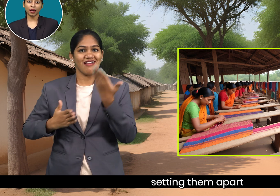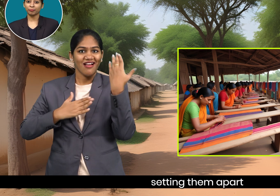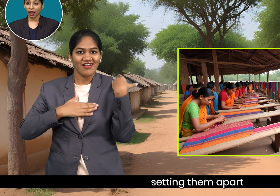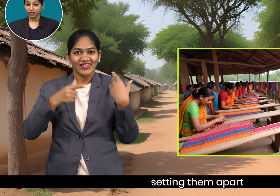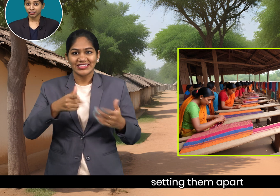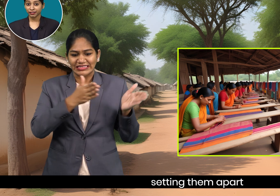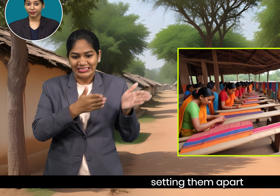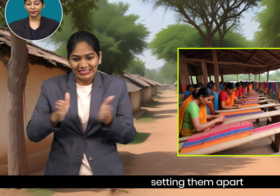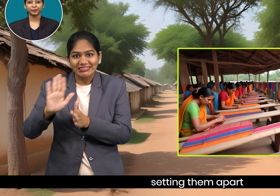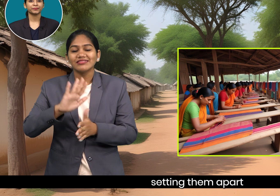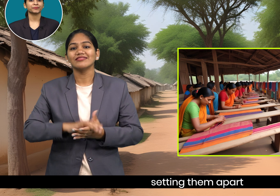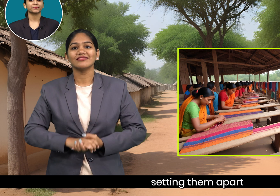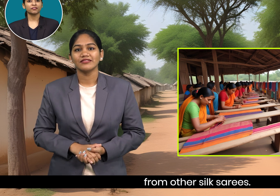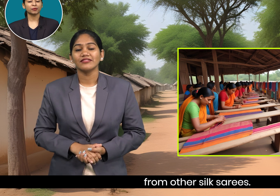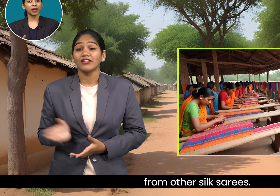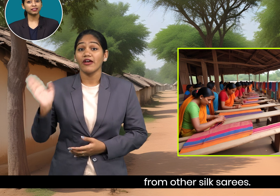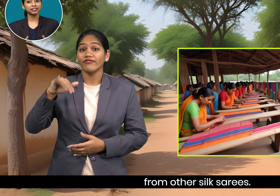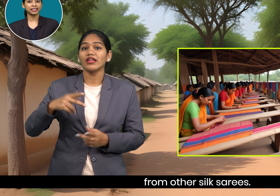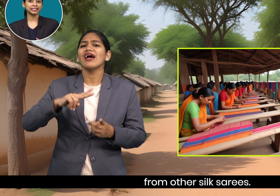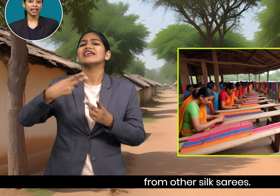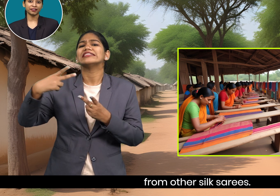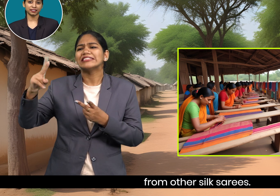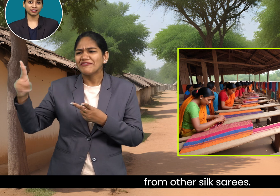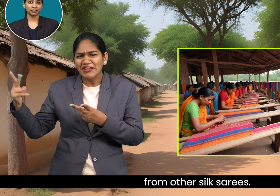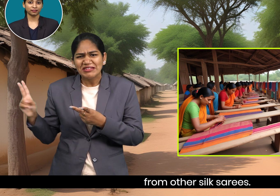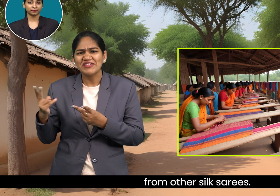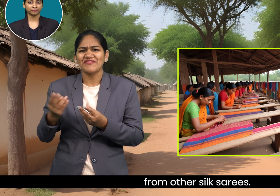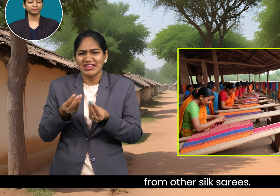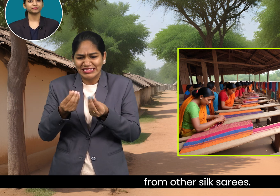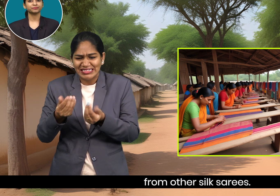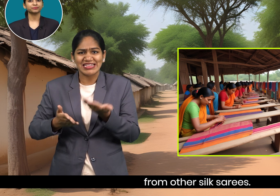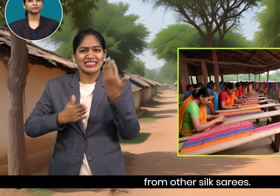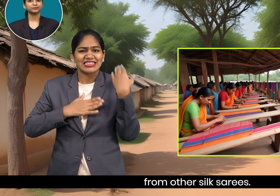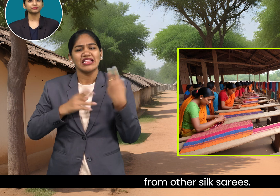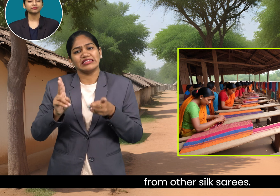setting them apart from other silk saris.